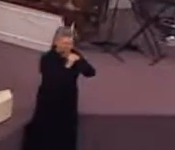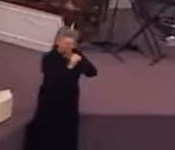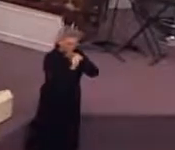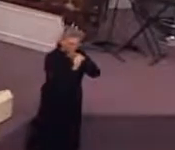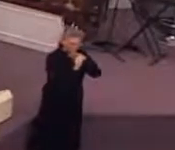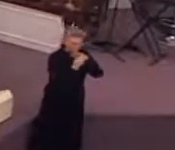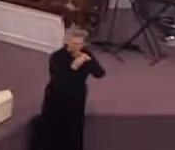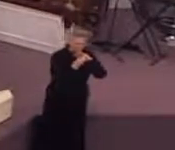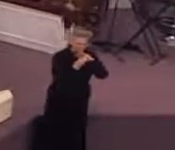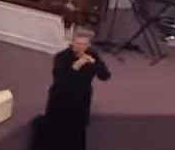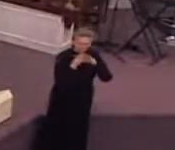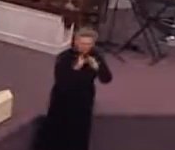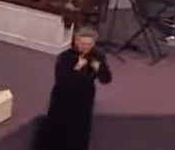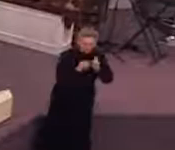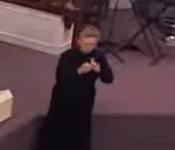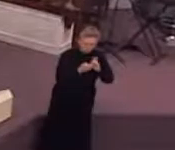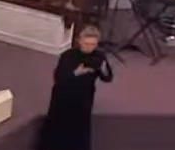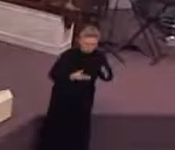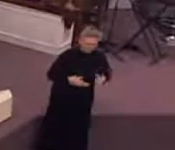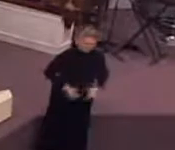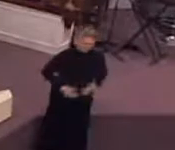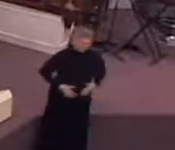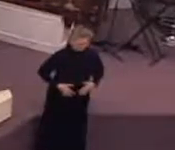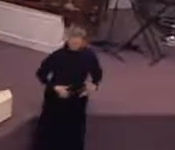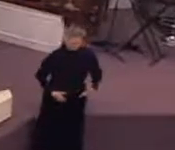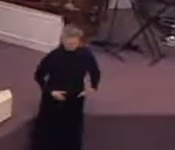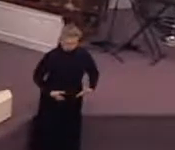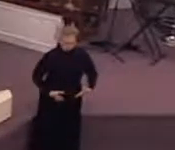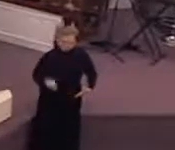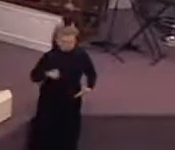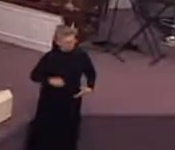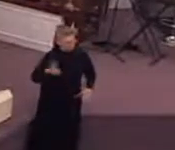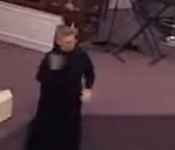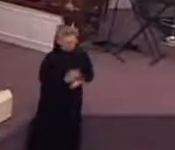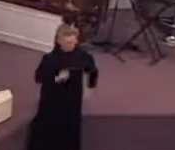I need to change something. I've reached a point, this is it, something's going to change.